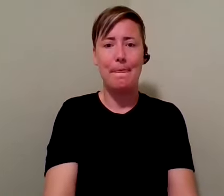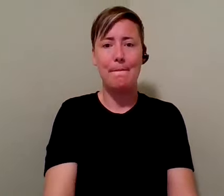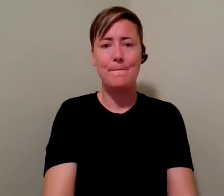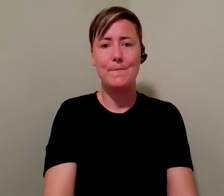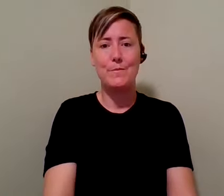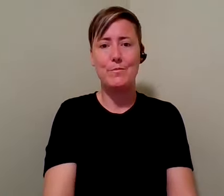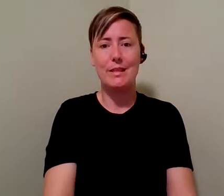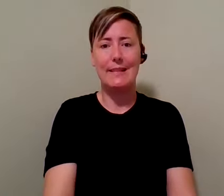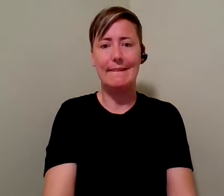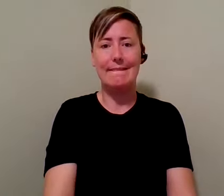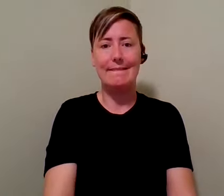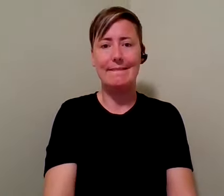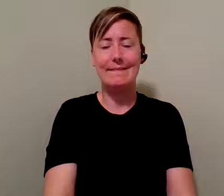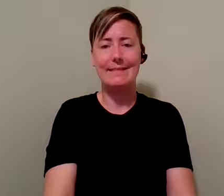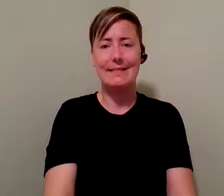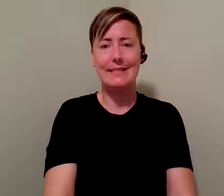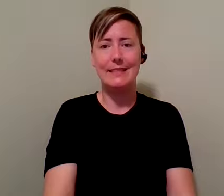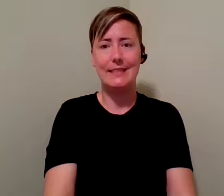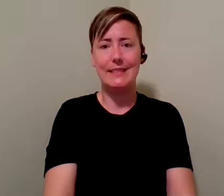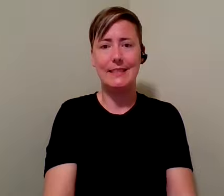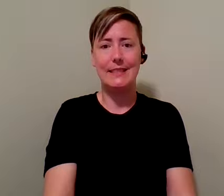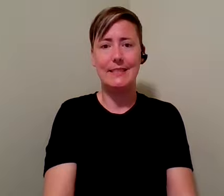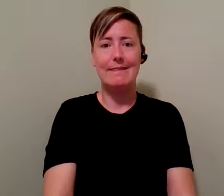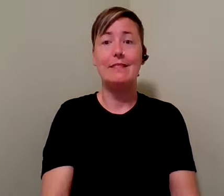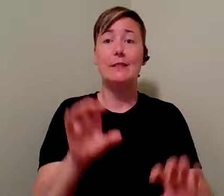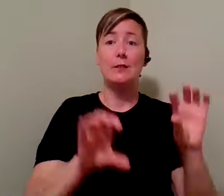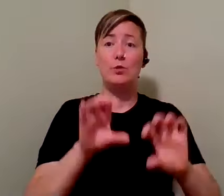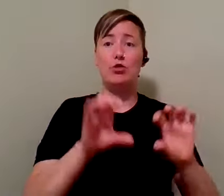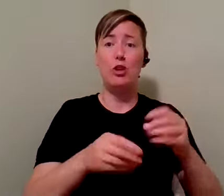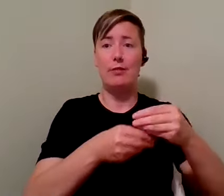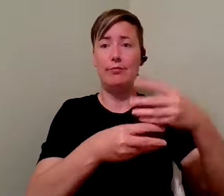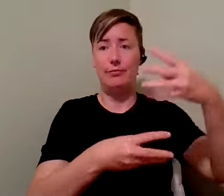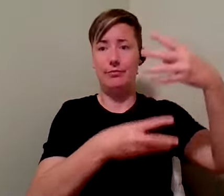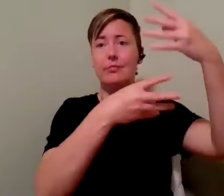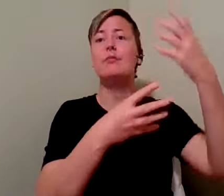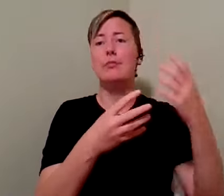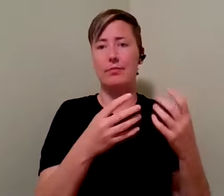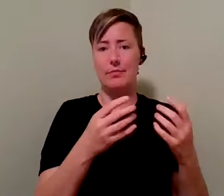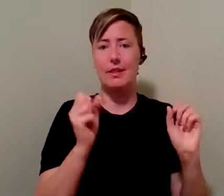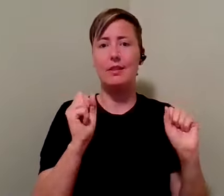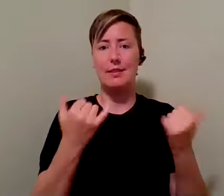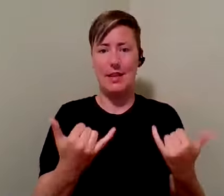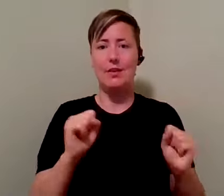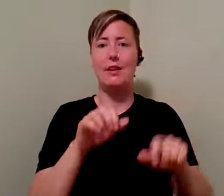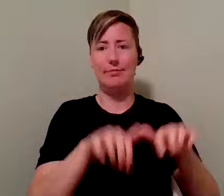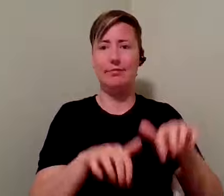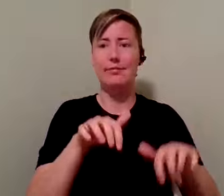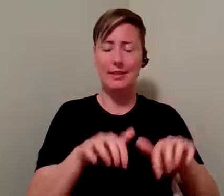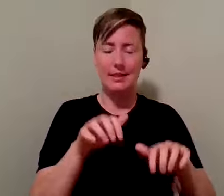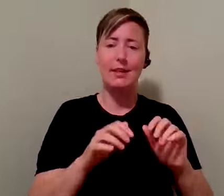All right, so everyone is aware that the chat is up and running again, so you can put comments in there. We also are asking